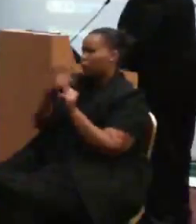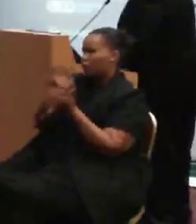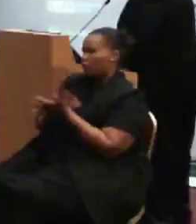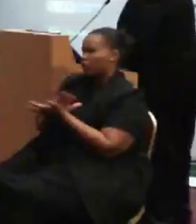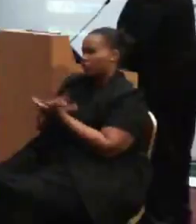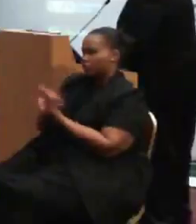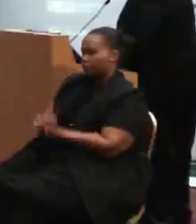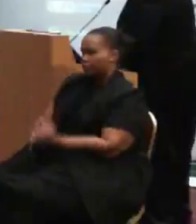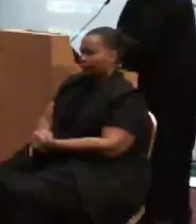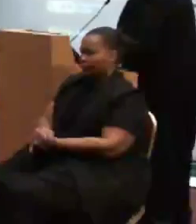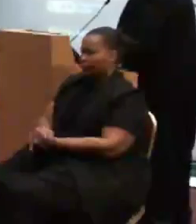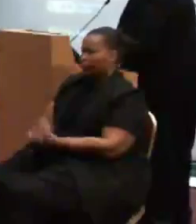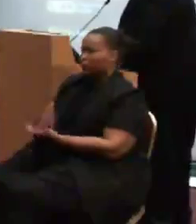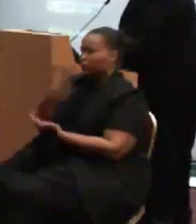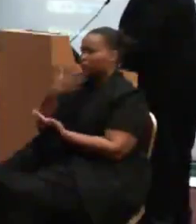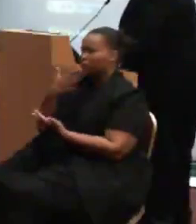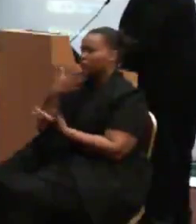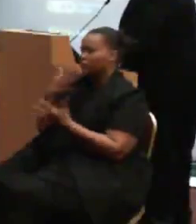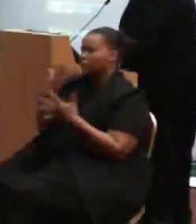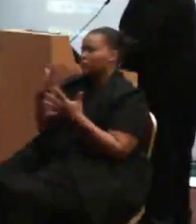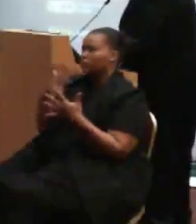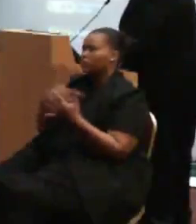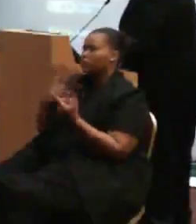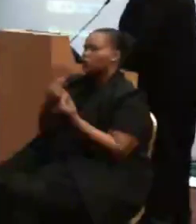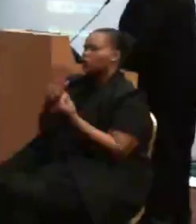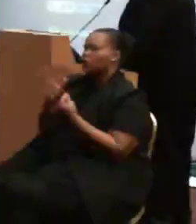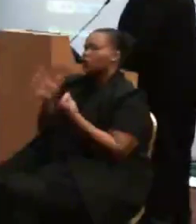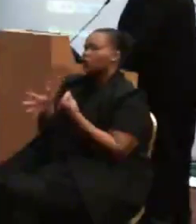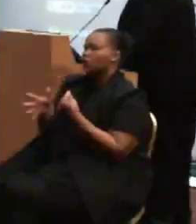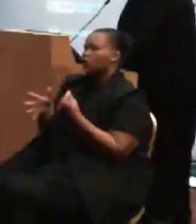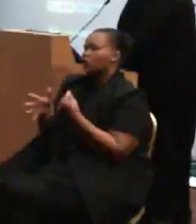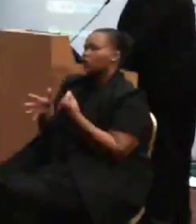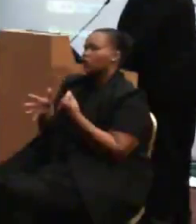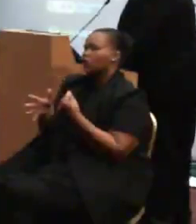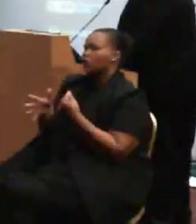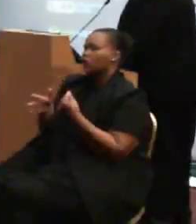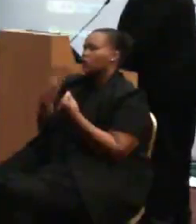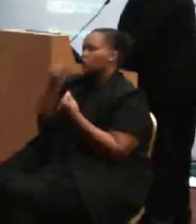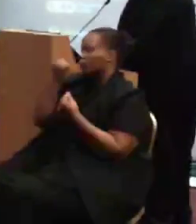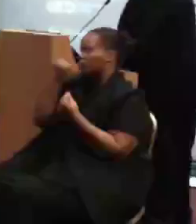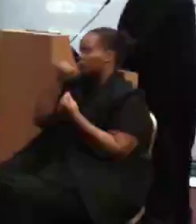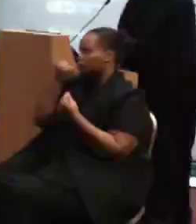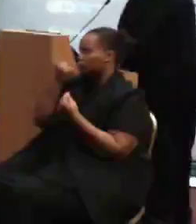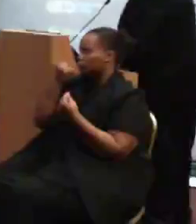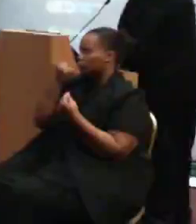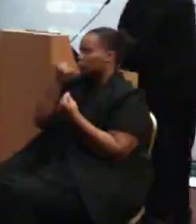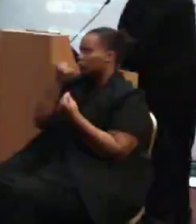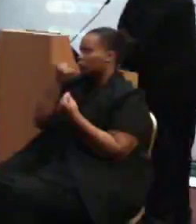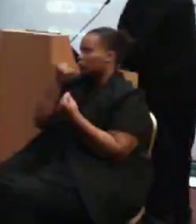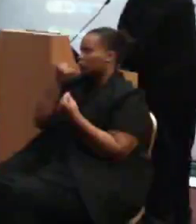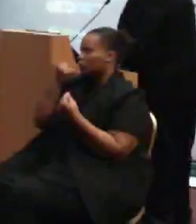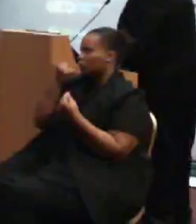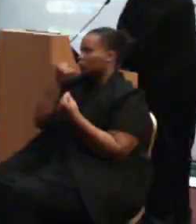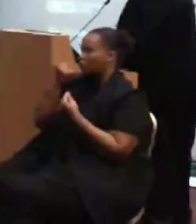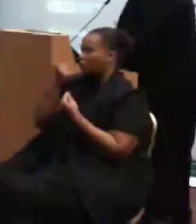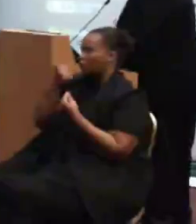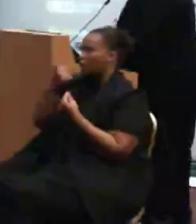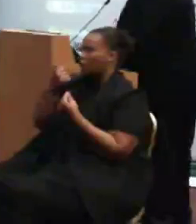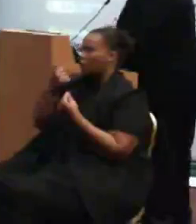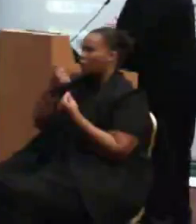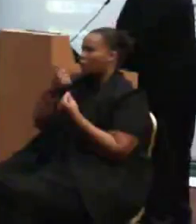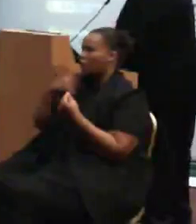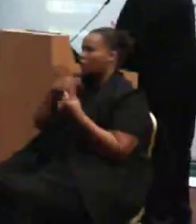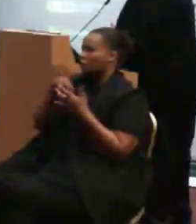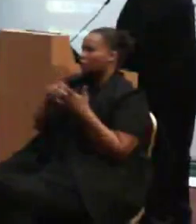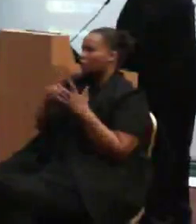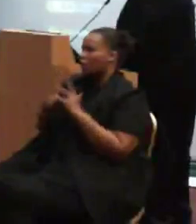that. Thank you very much, Madam Chair. I'll do that in writing, and then if you excuse me for some of the places where I said I'd like to attend, I'll try and spend